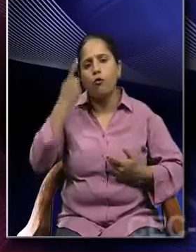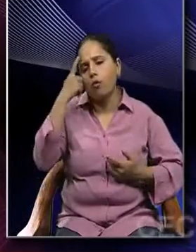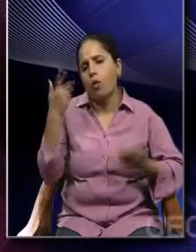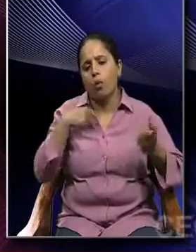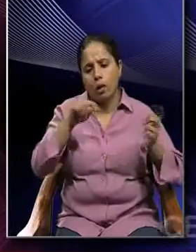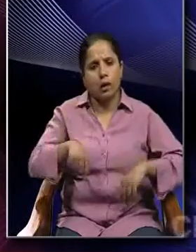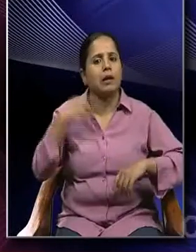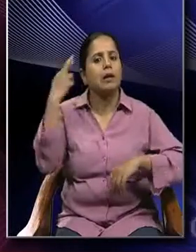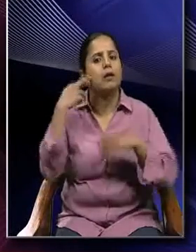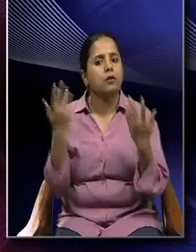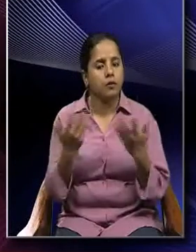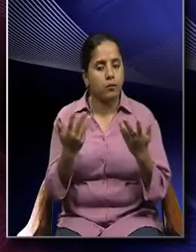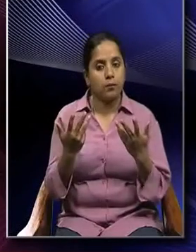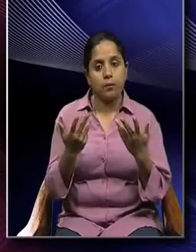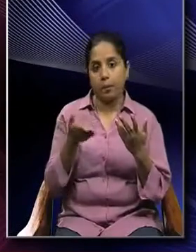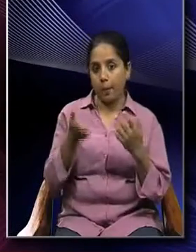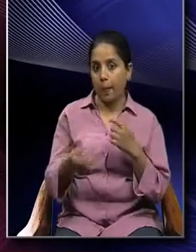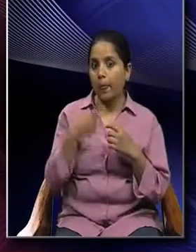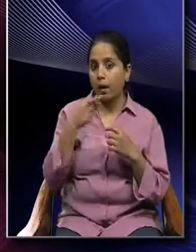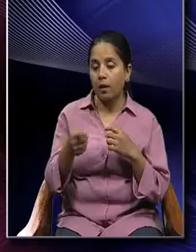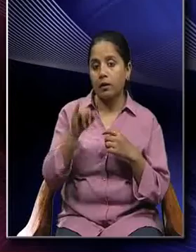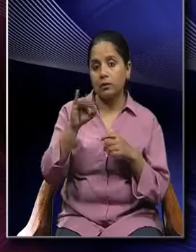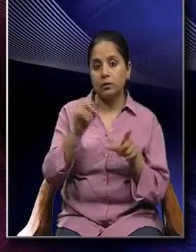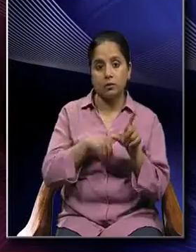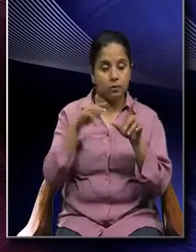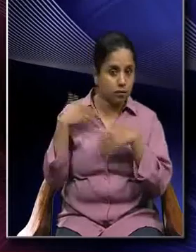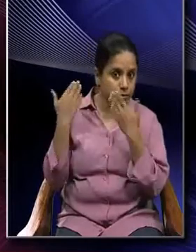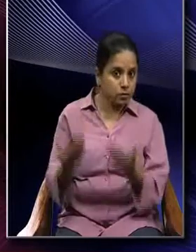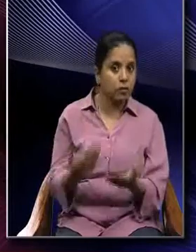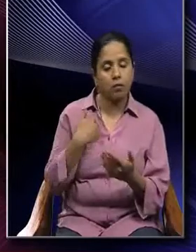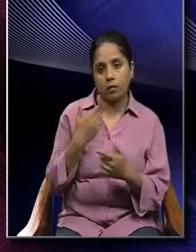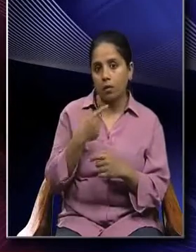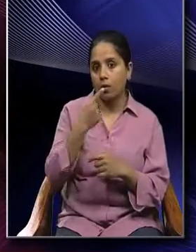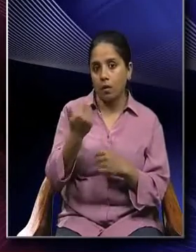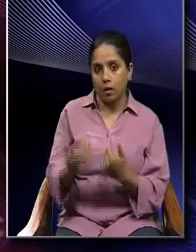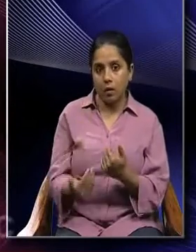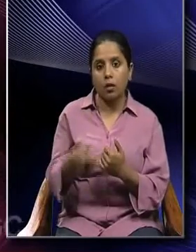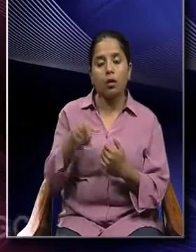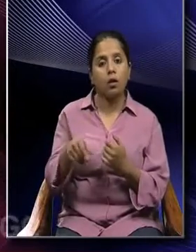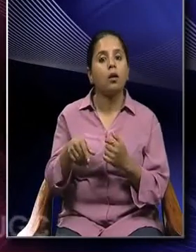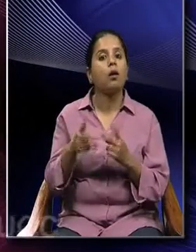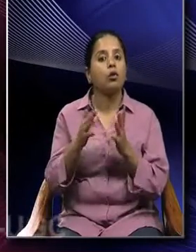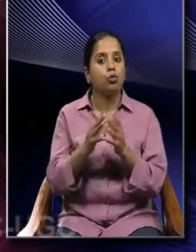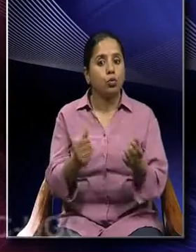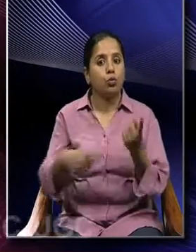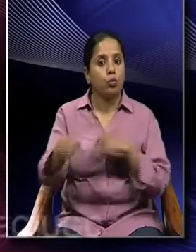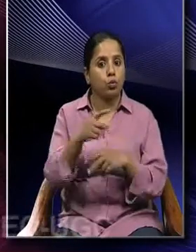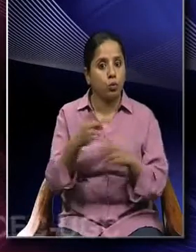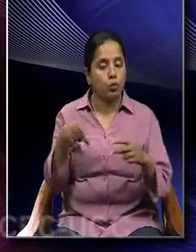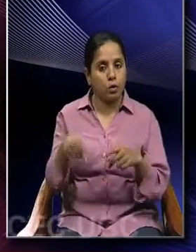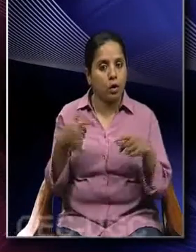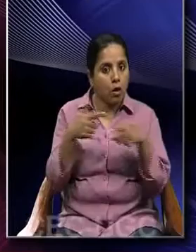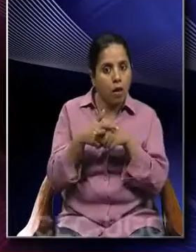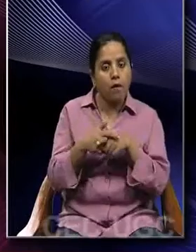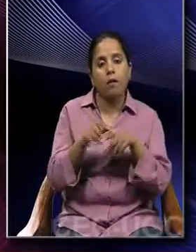here. And in last 60 years, I can say, the resolution of social issues has been rooted in the conflict model